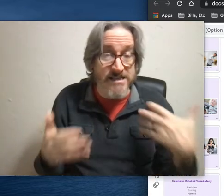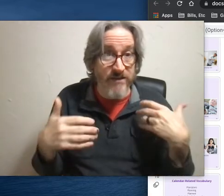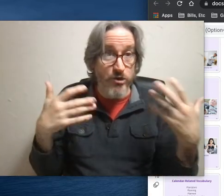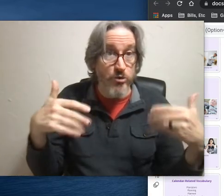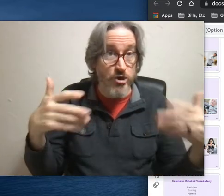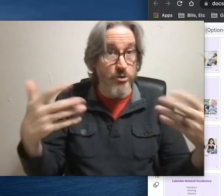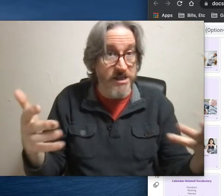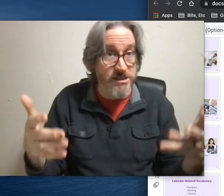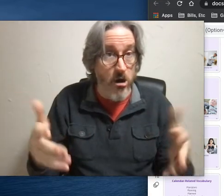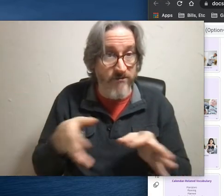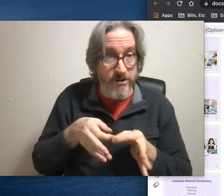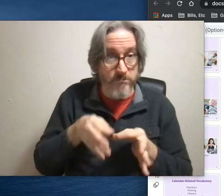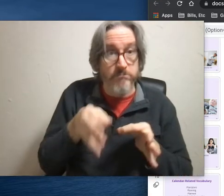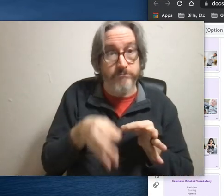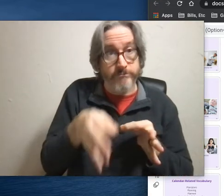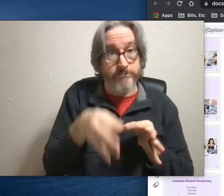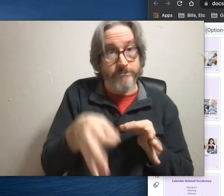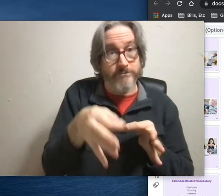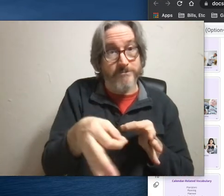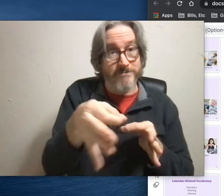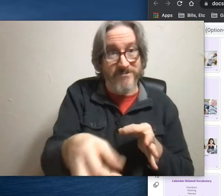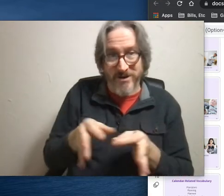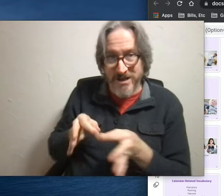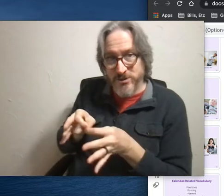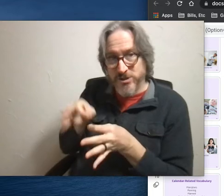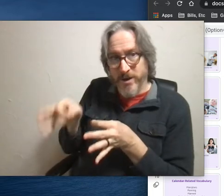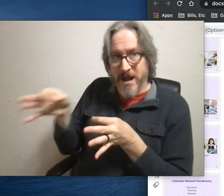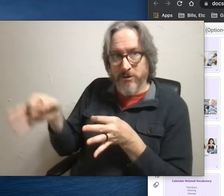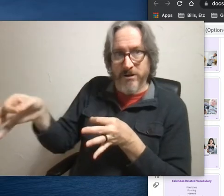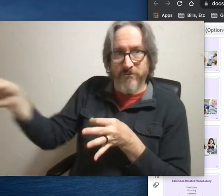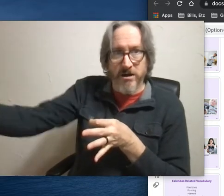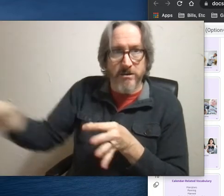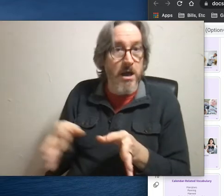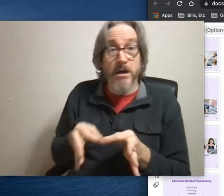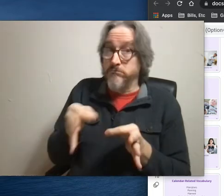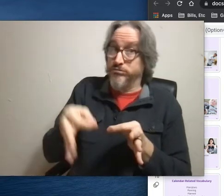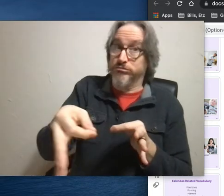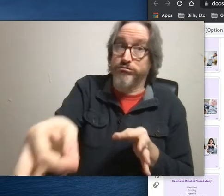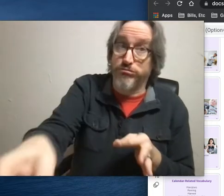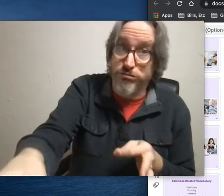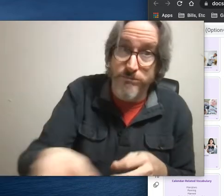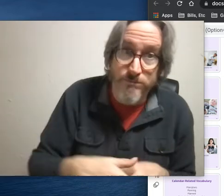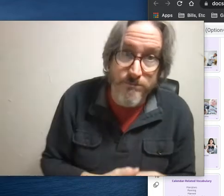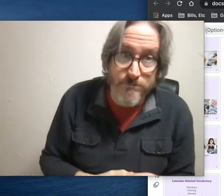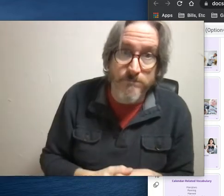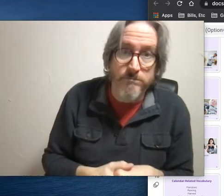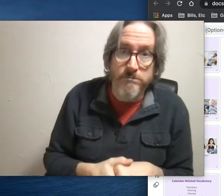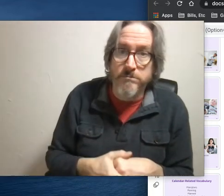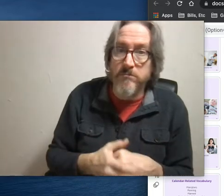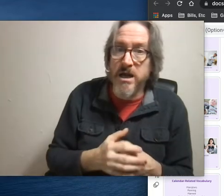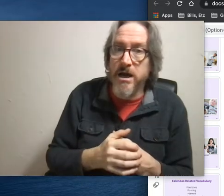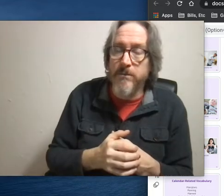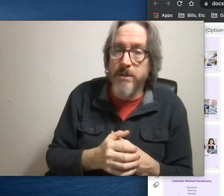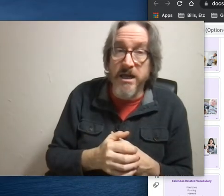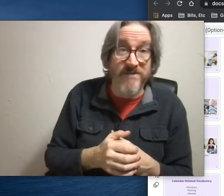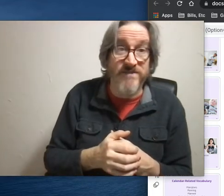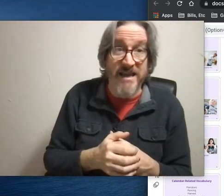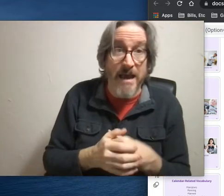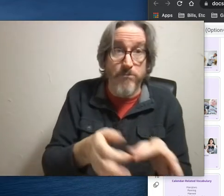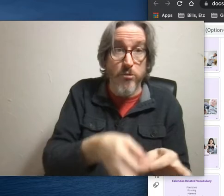Procrastinate is if you do this often, right? So it's going out in front.